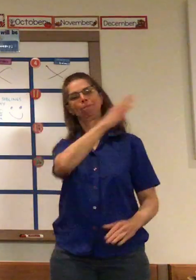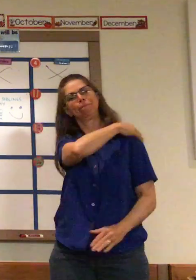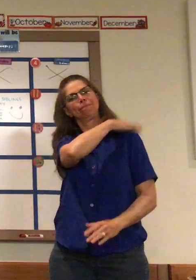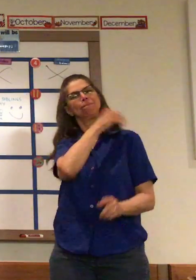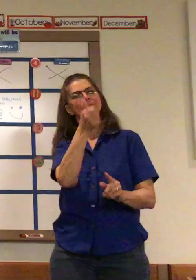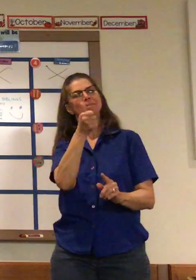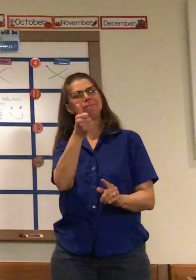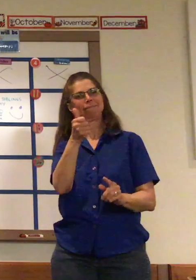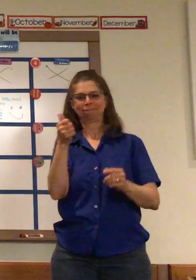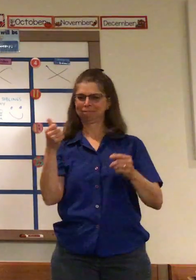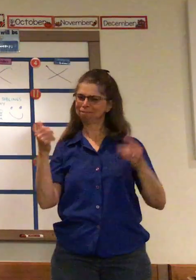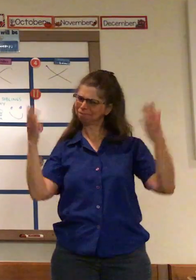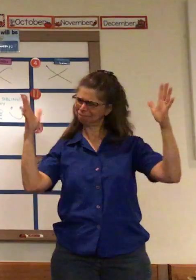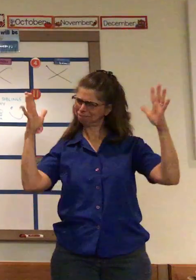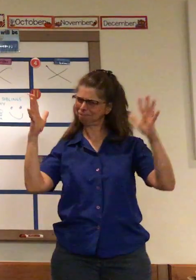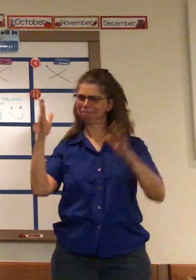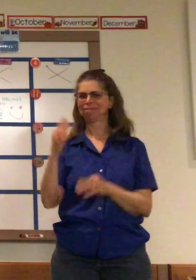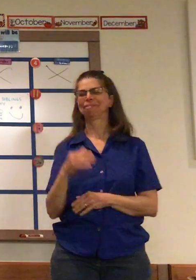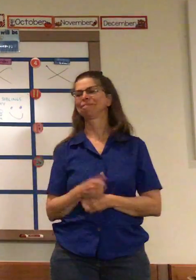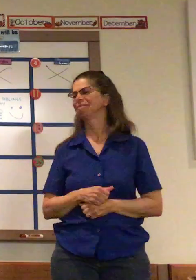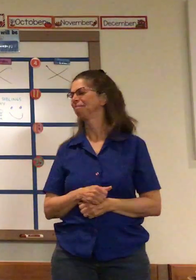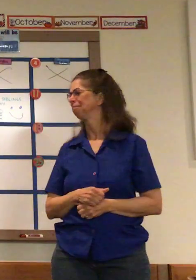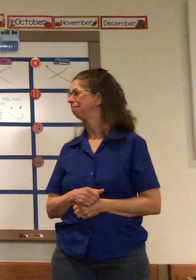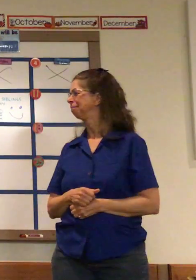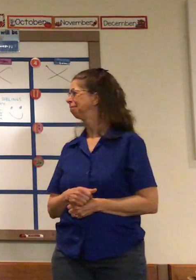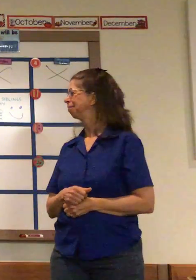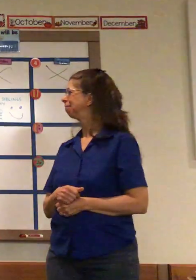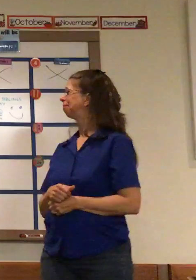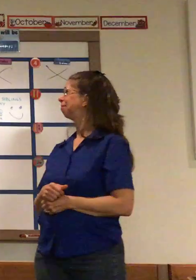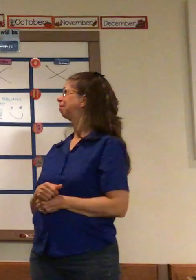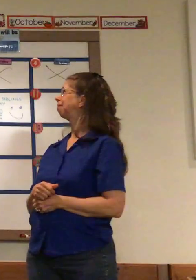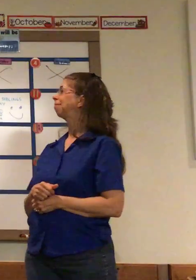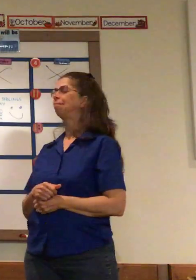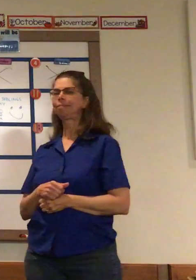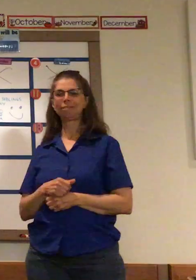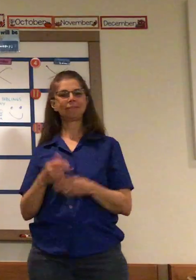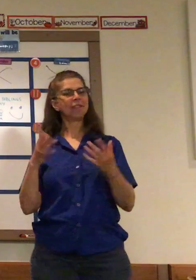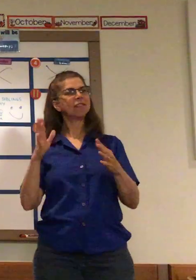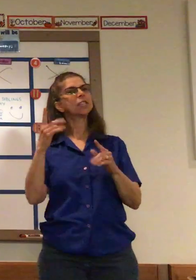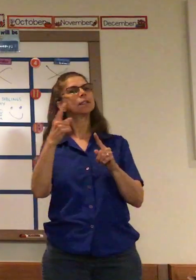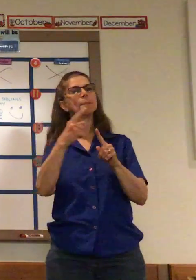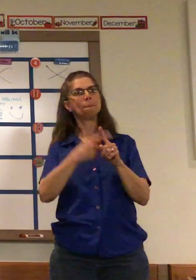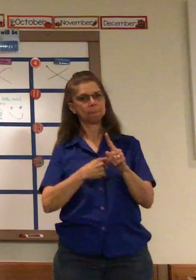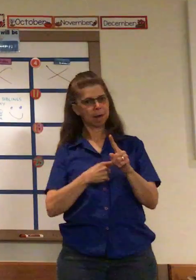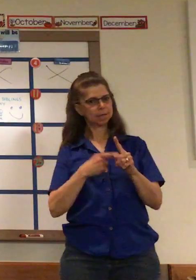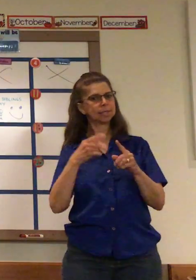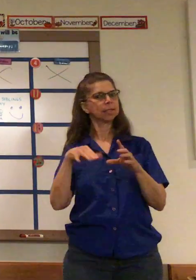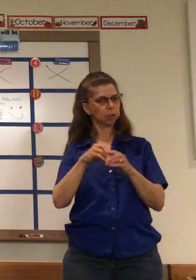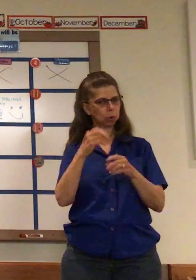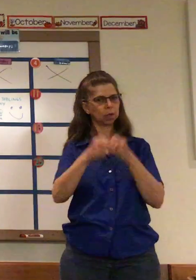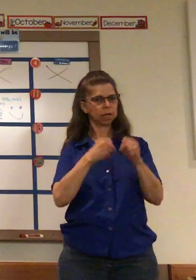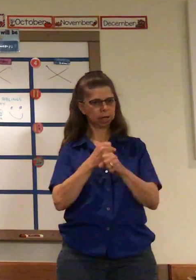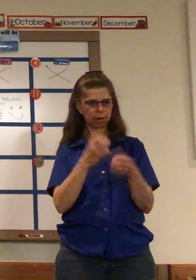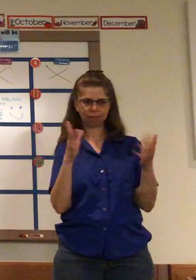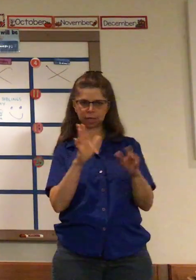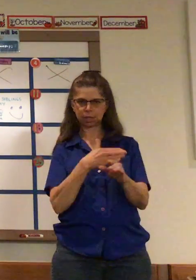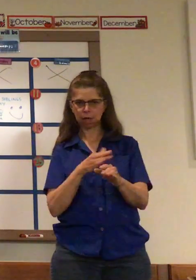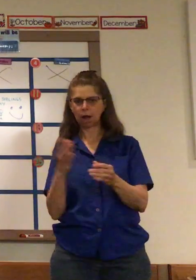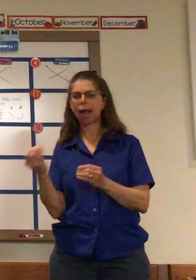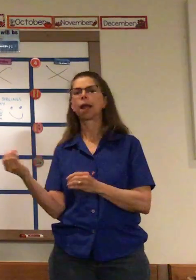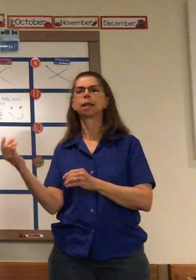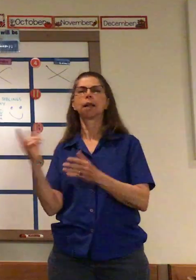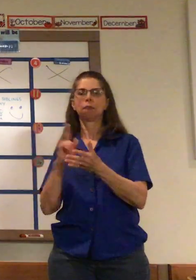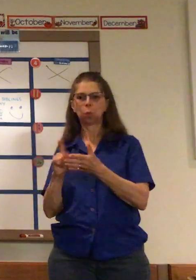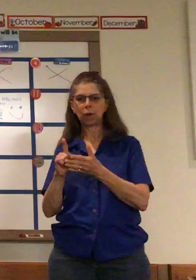back. You did a great job. So we've sang our months of the year song. We've sang our days of the week song.